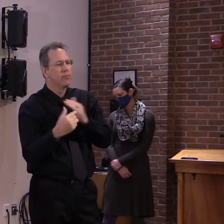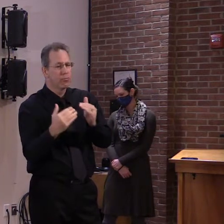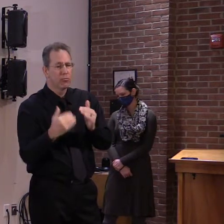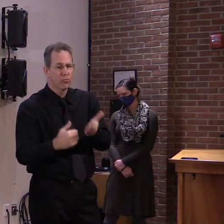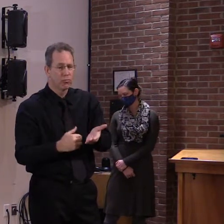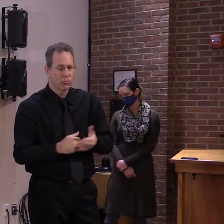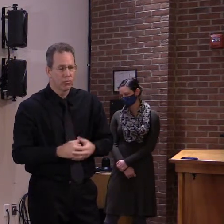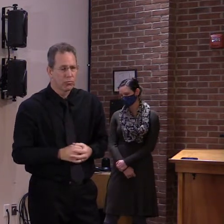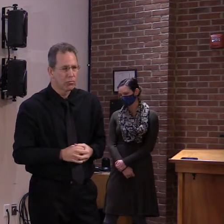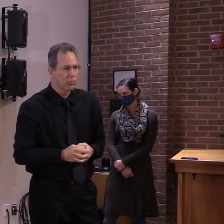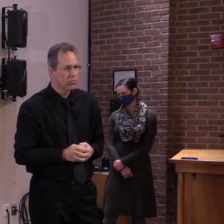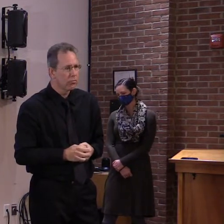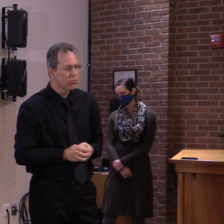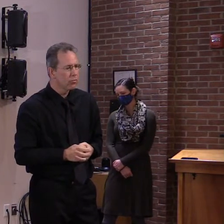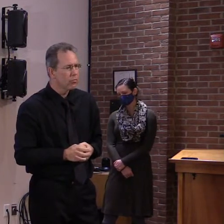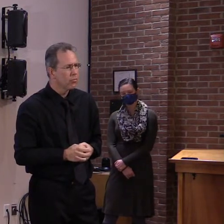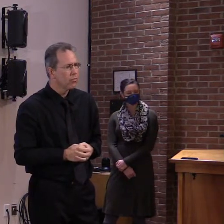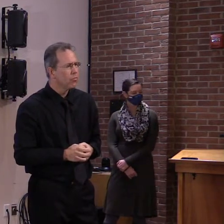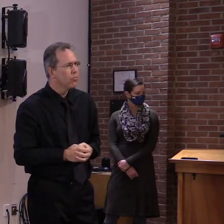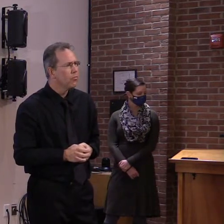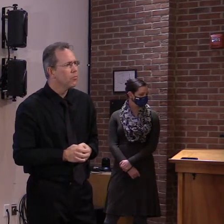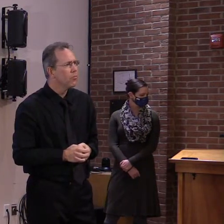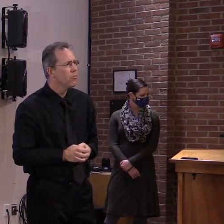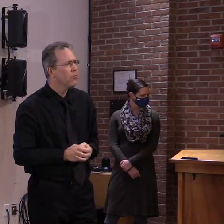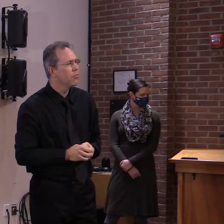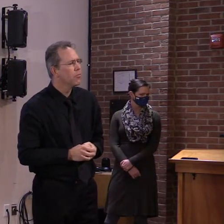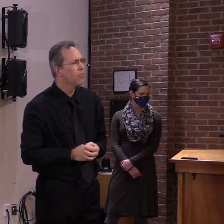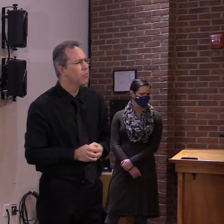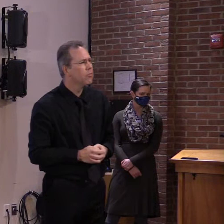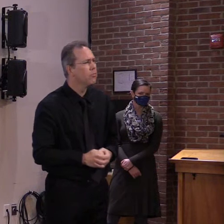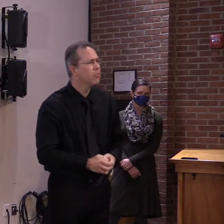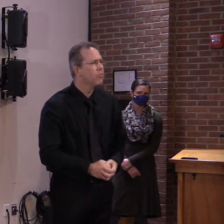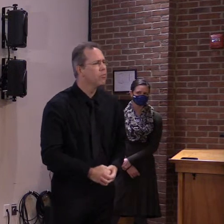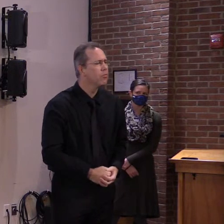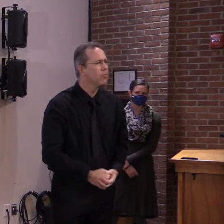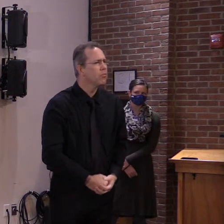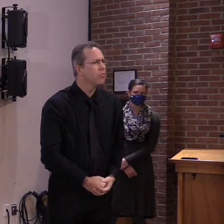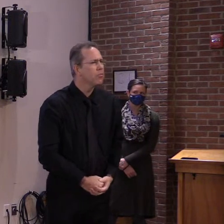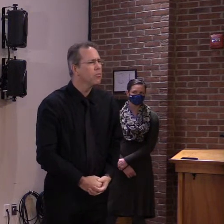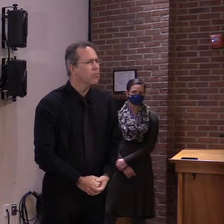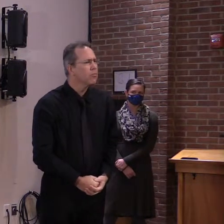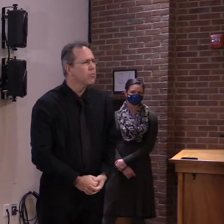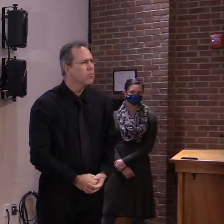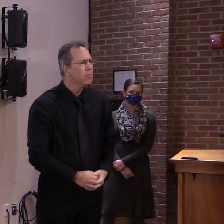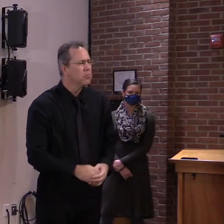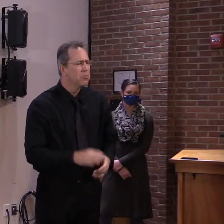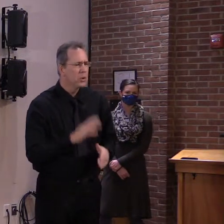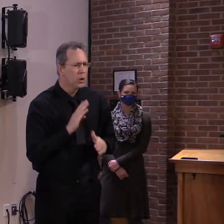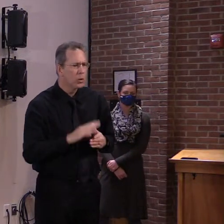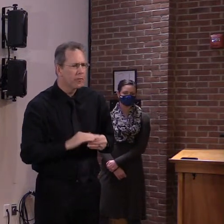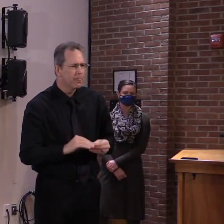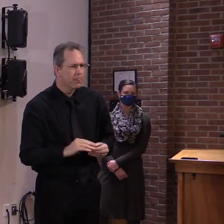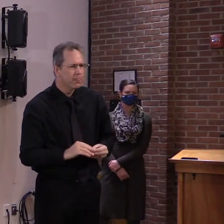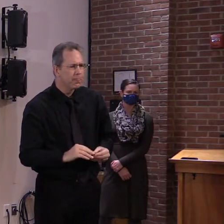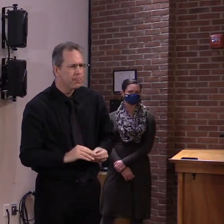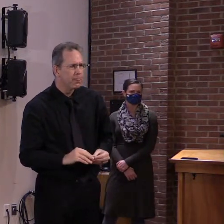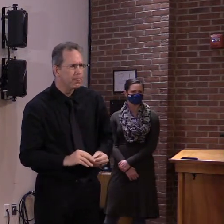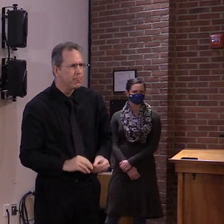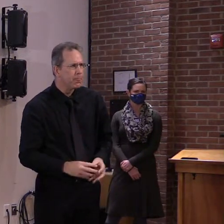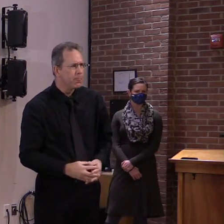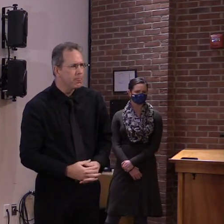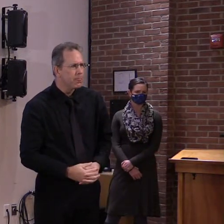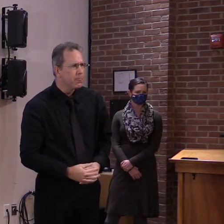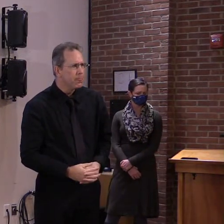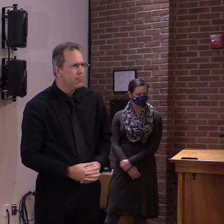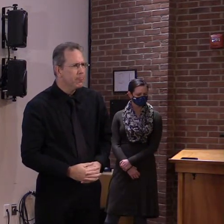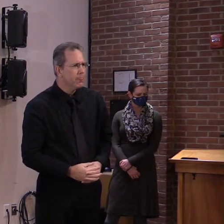I get this question quite a bit, so I'll ask you getting it quite a bit. also, and it goes in different forms, and it goes something like